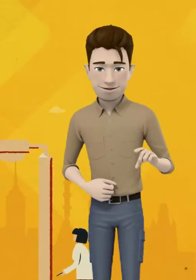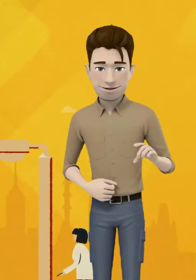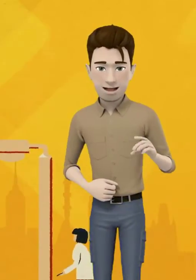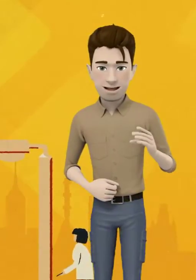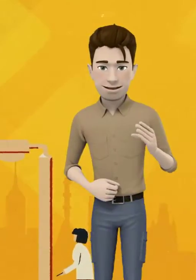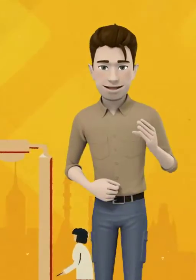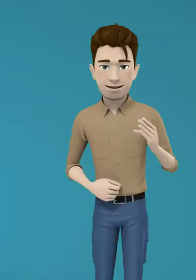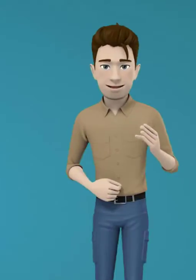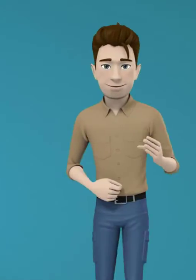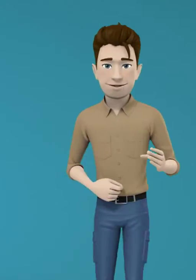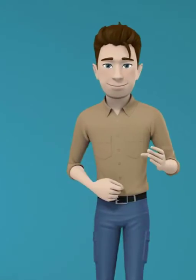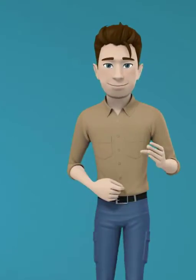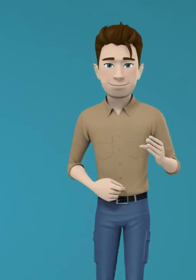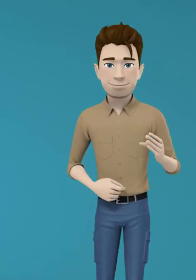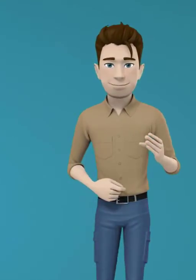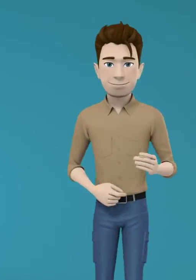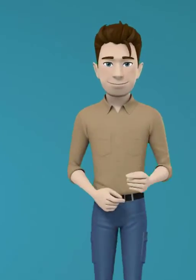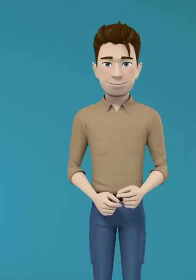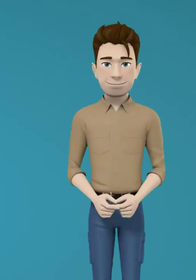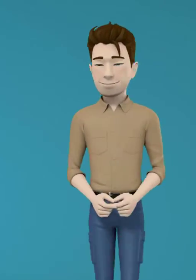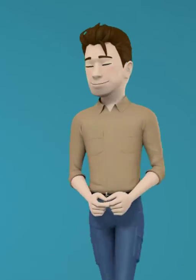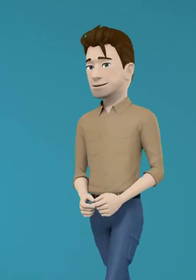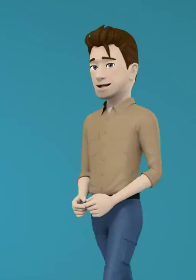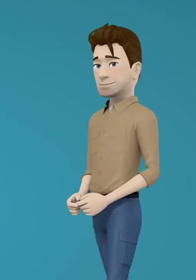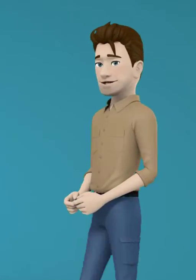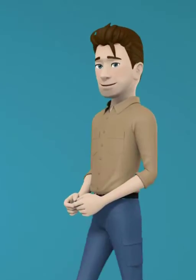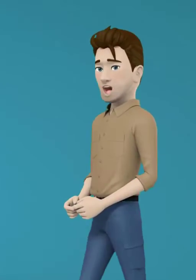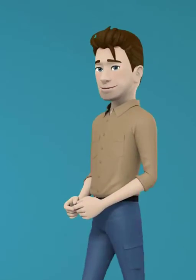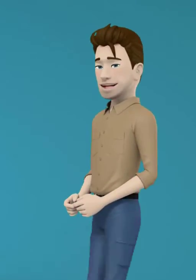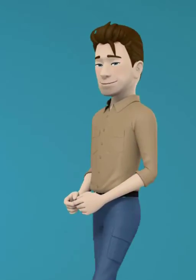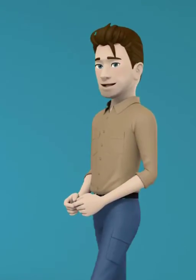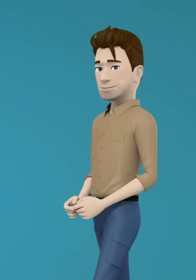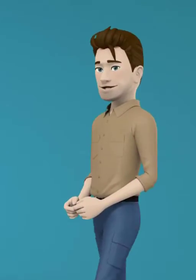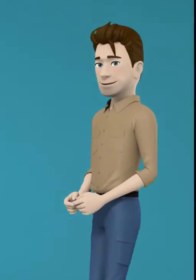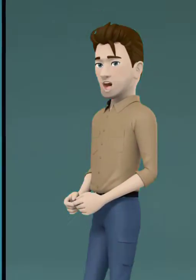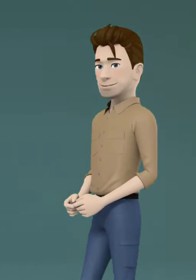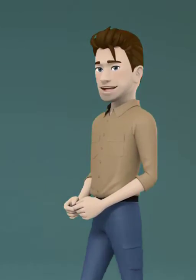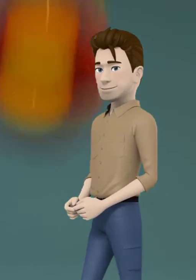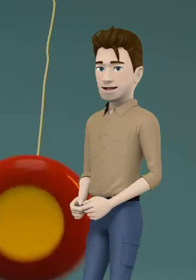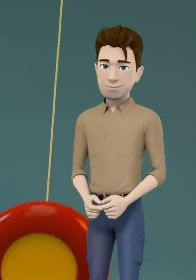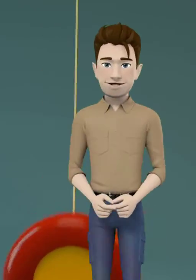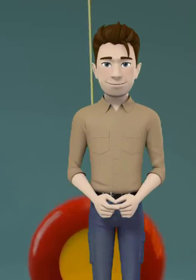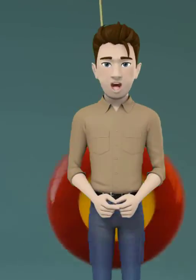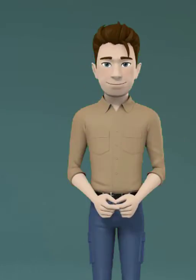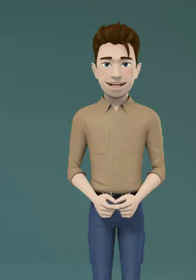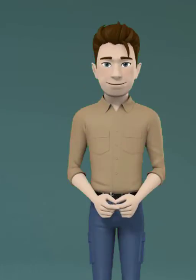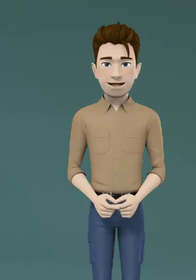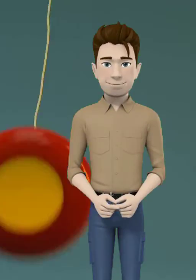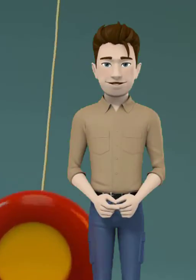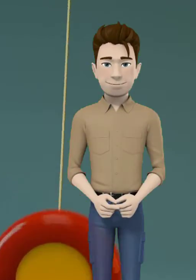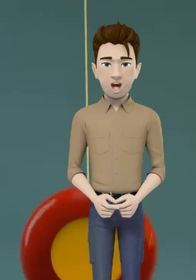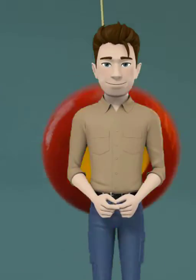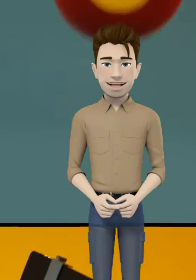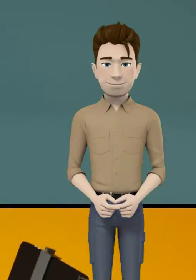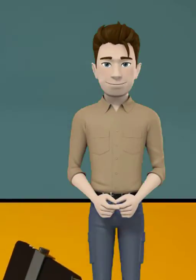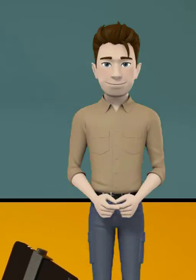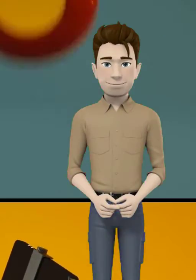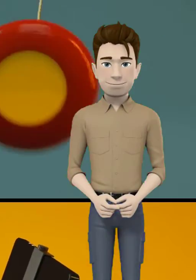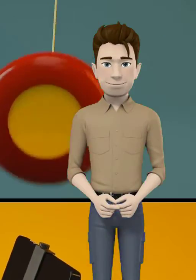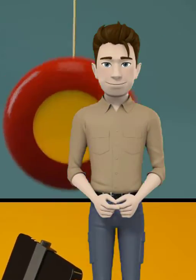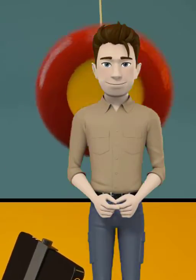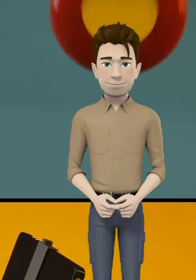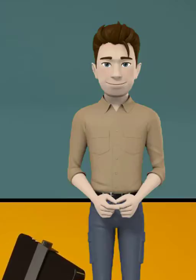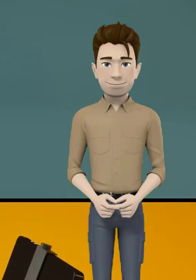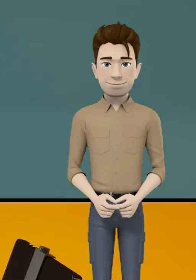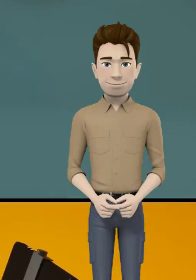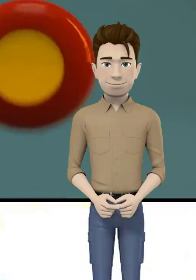to be. Once we learn to see ourselves as already and by nature foolish, it really doesn't matter so much if we do one more thing that